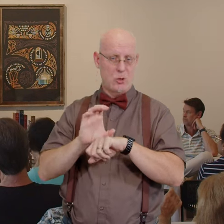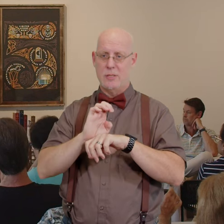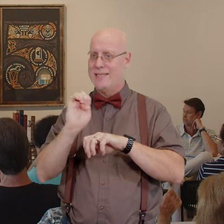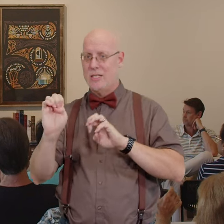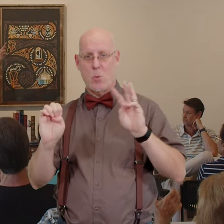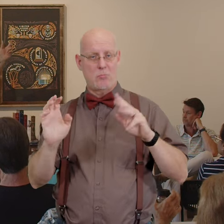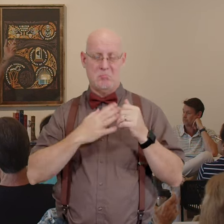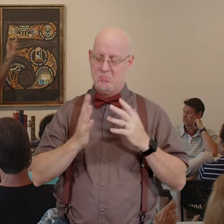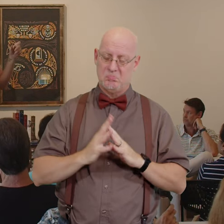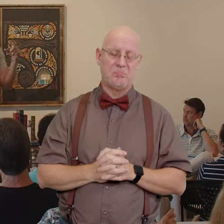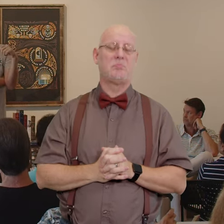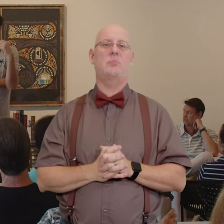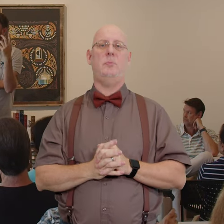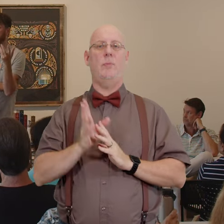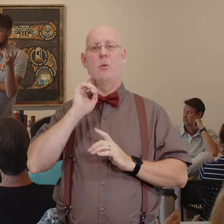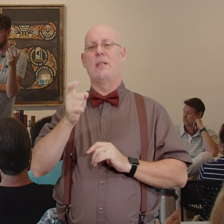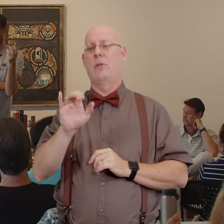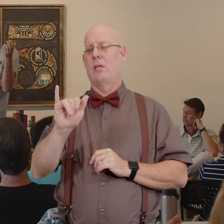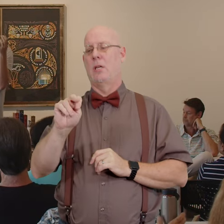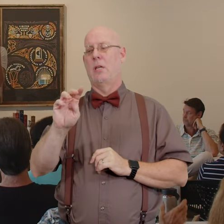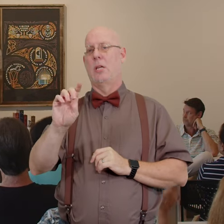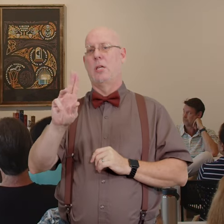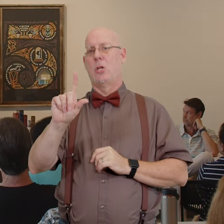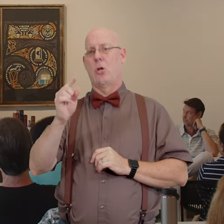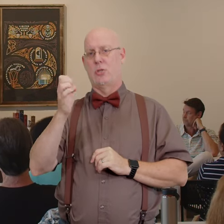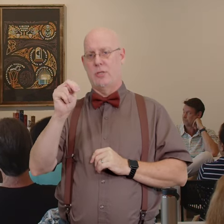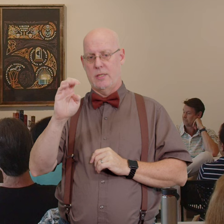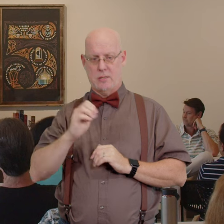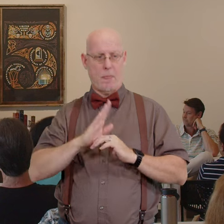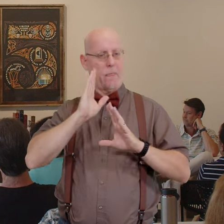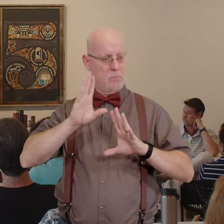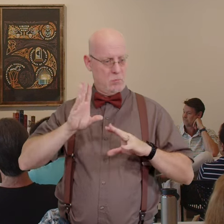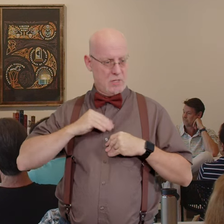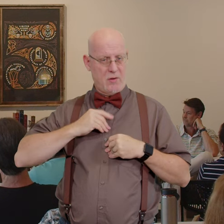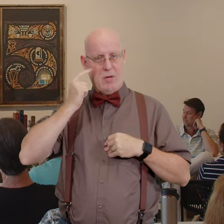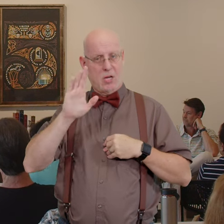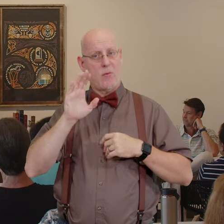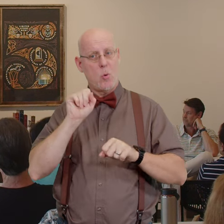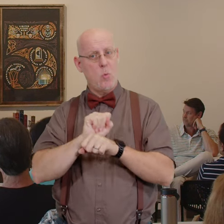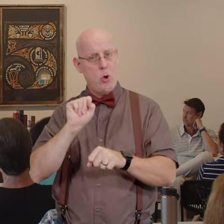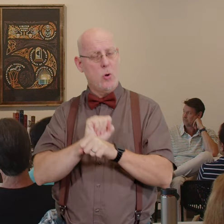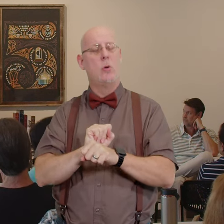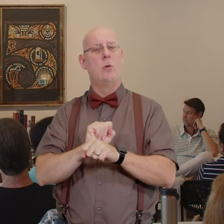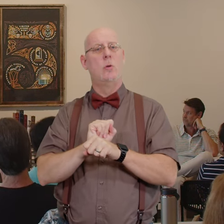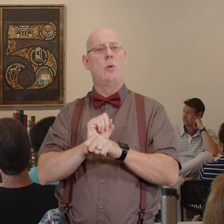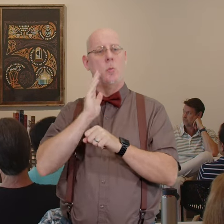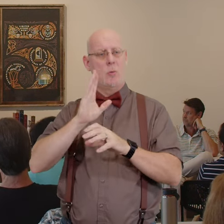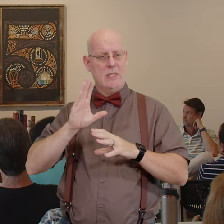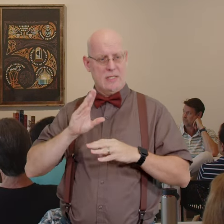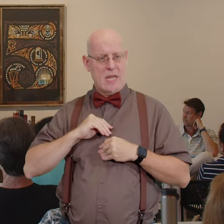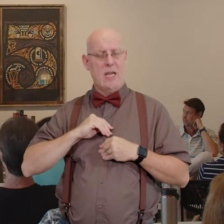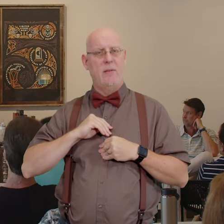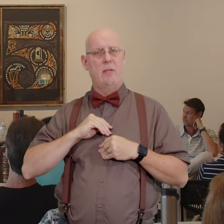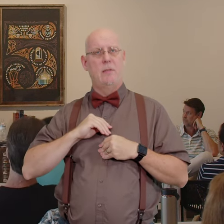church, East or West, you will get an indulgence. Okay, so you will receive, because of your work,